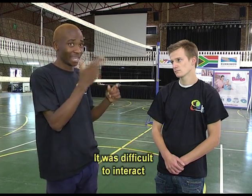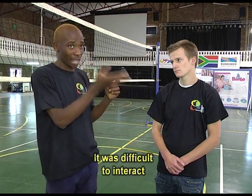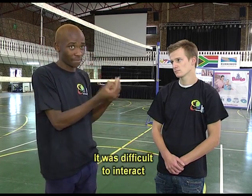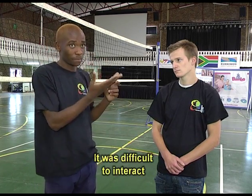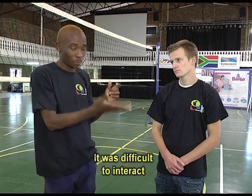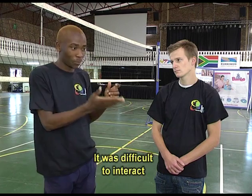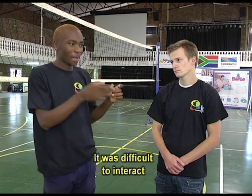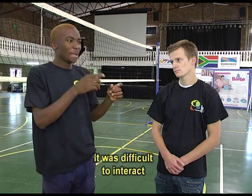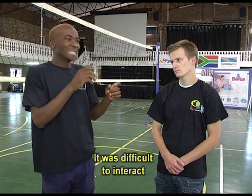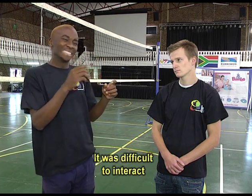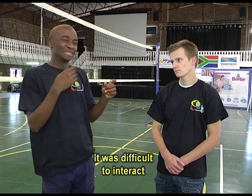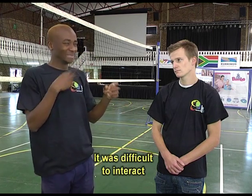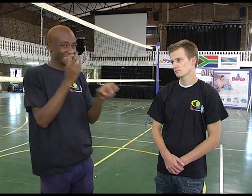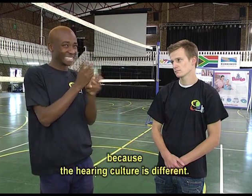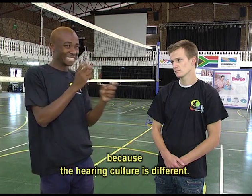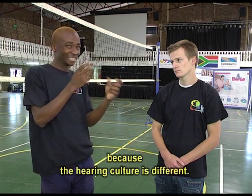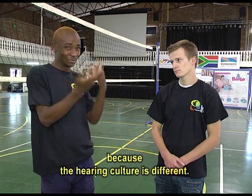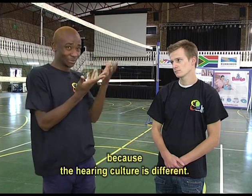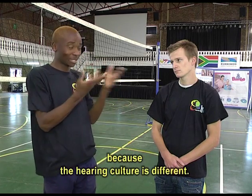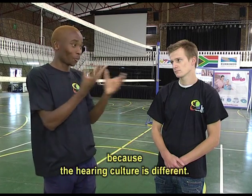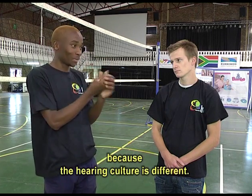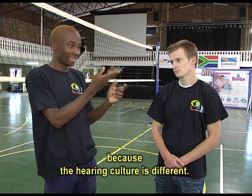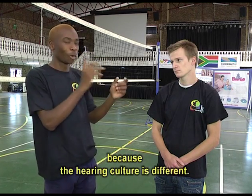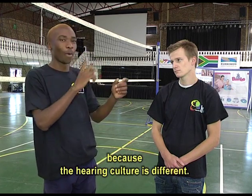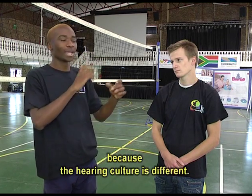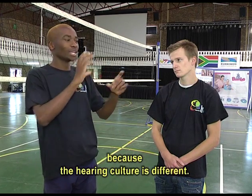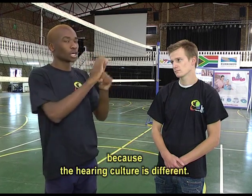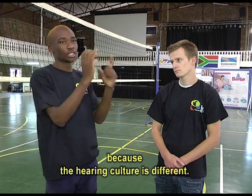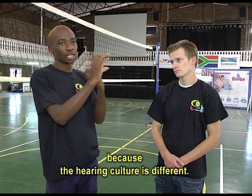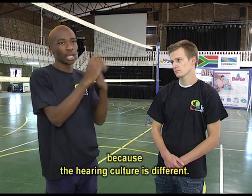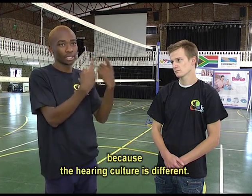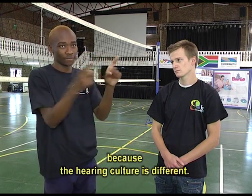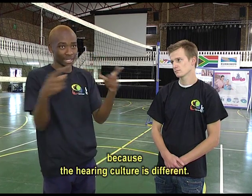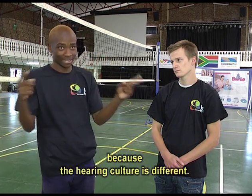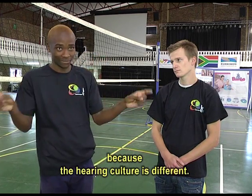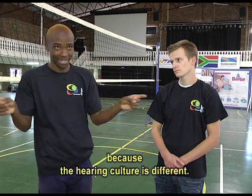It was difficult to interact because the hearing culture is different.